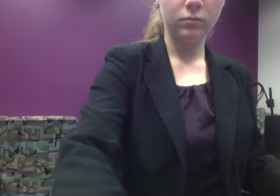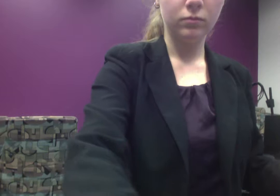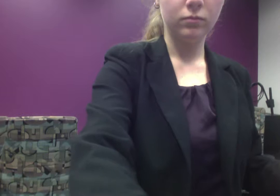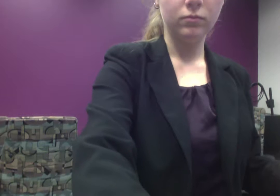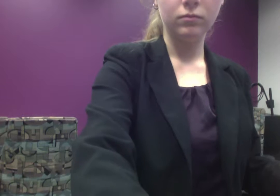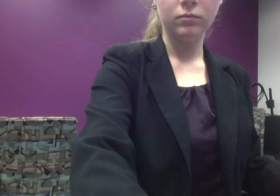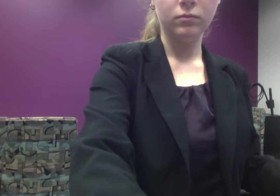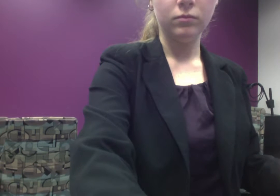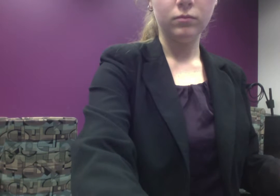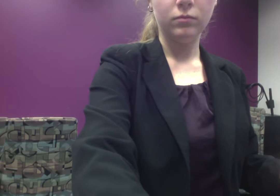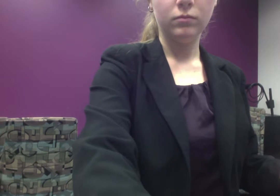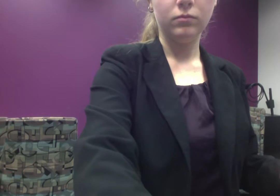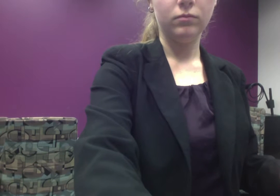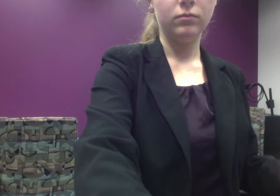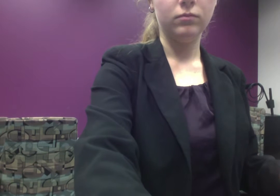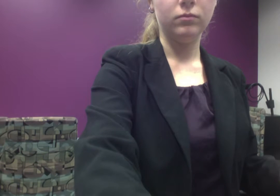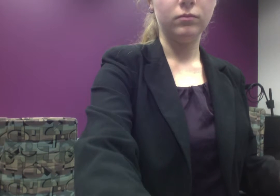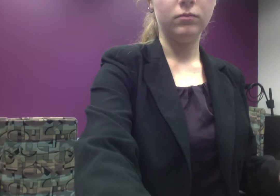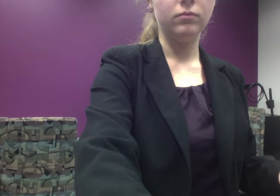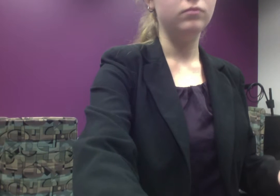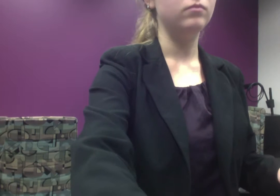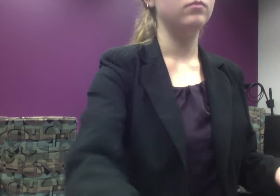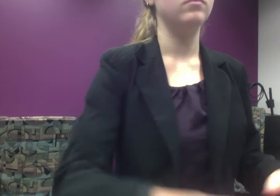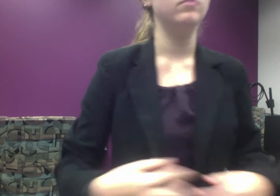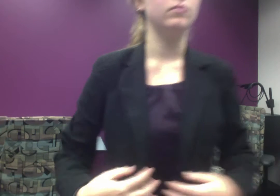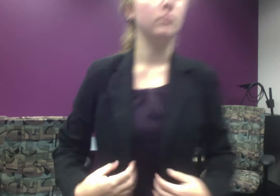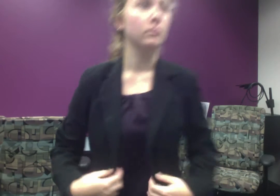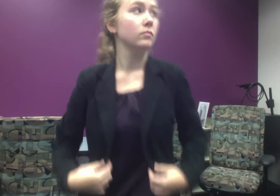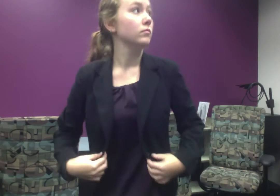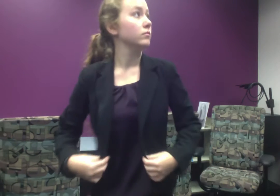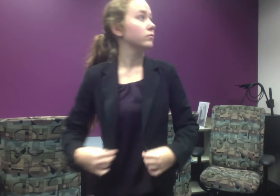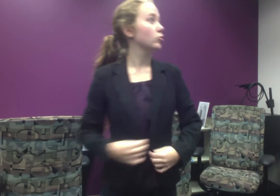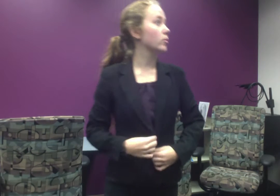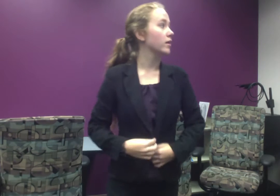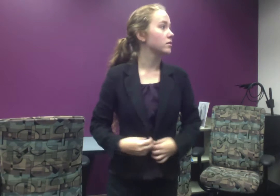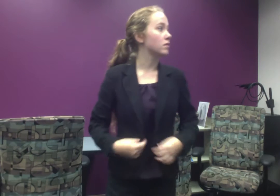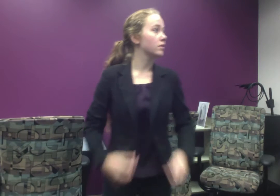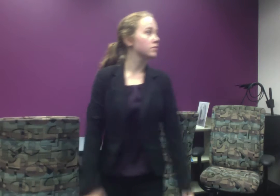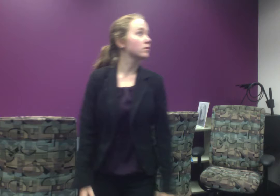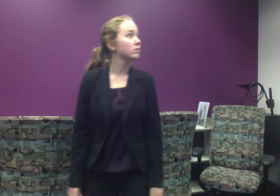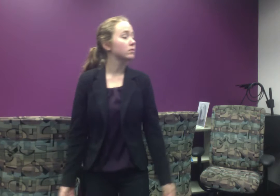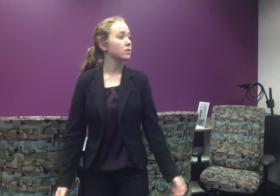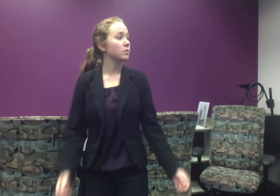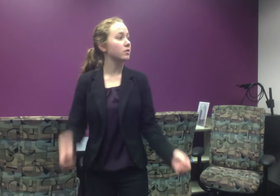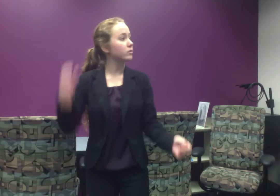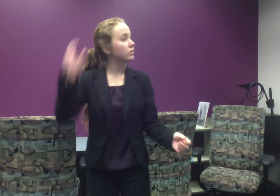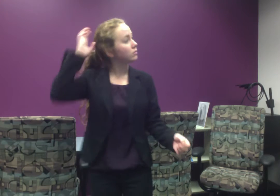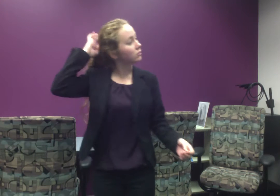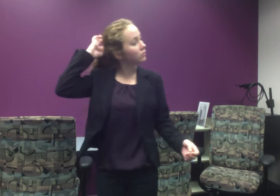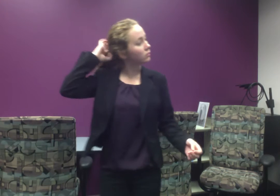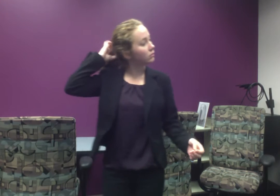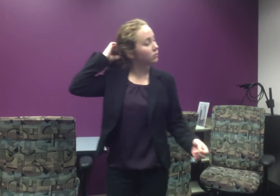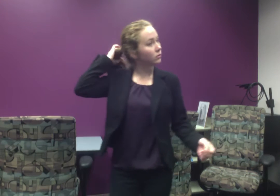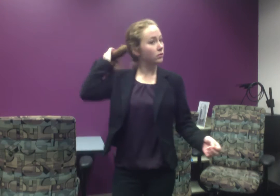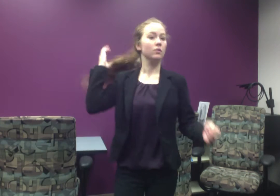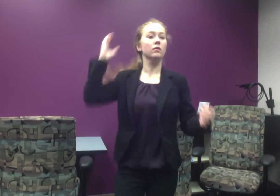Should I not be recording yet? Pardon? Should I not be recording yet? We're about to start, so. But just as a little quick